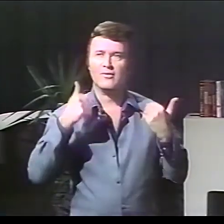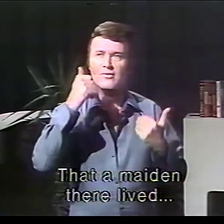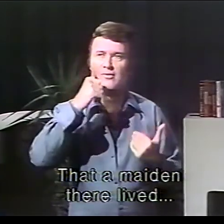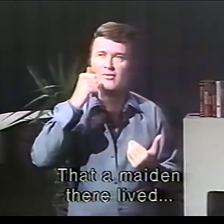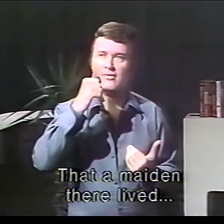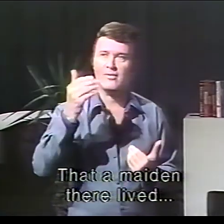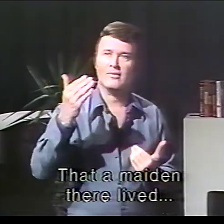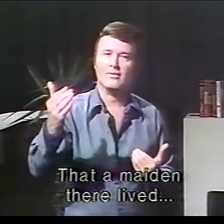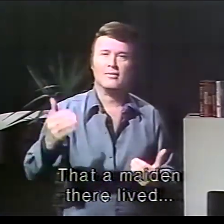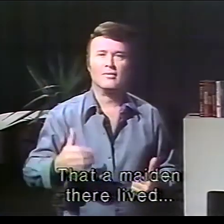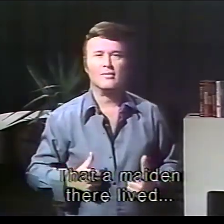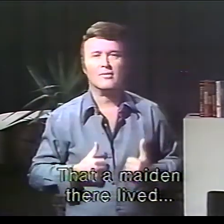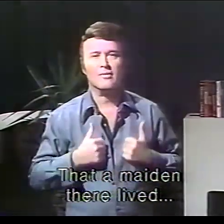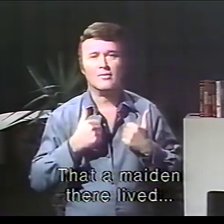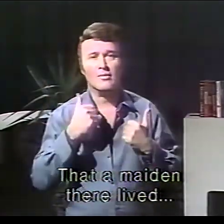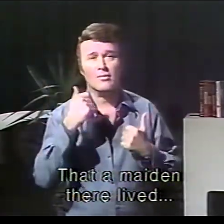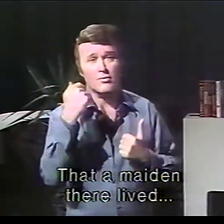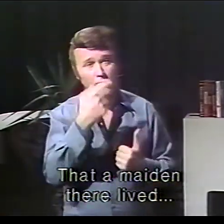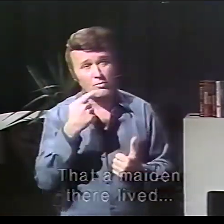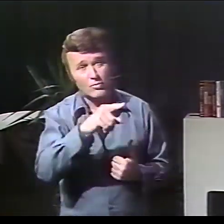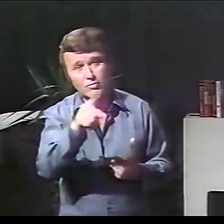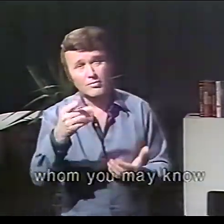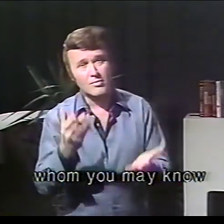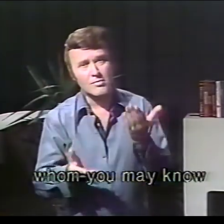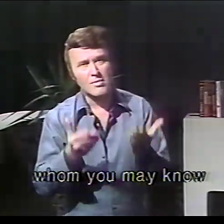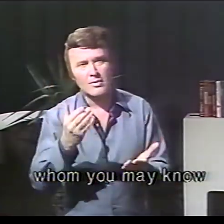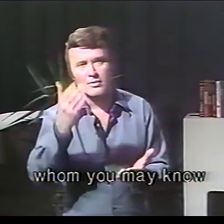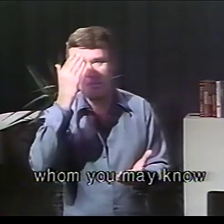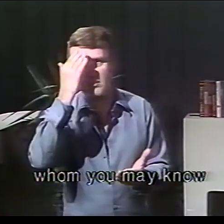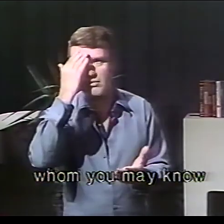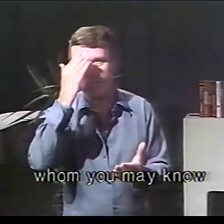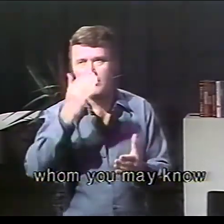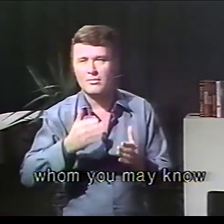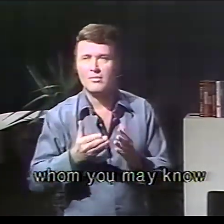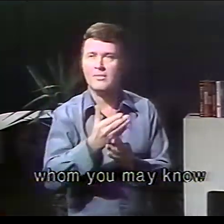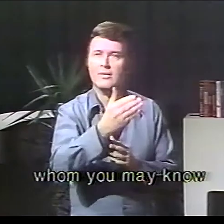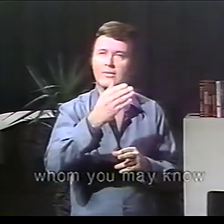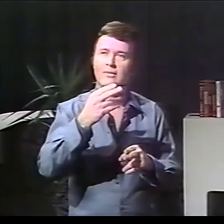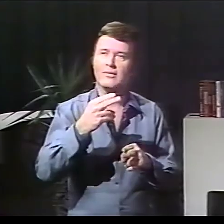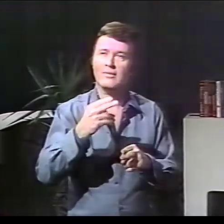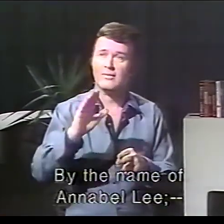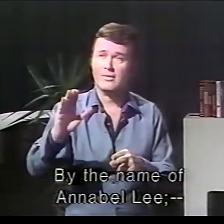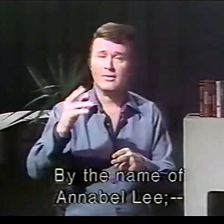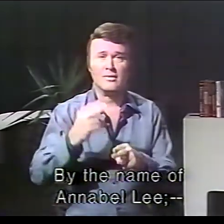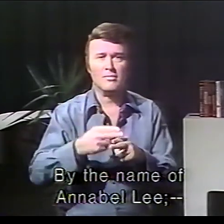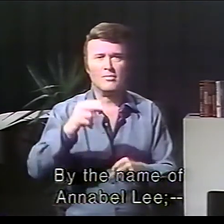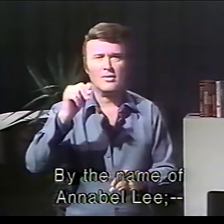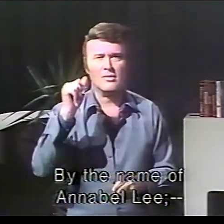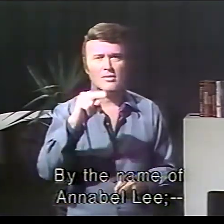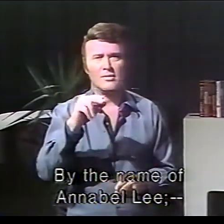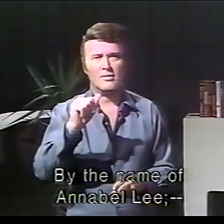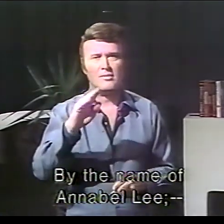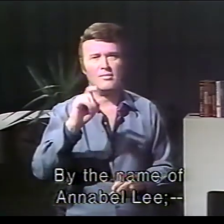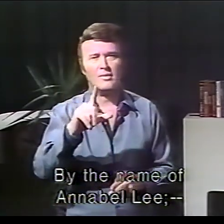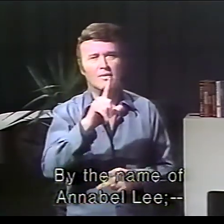that a maiden there lived, whom you may know, by the name of Annabel